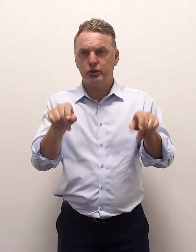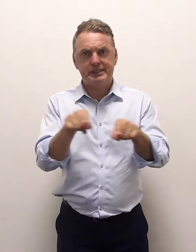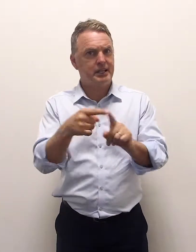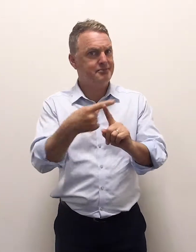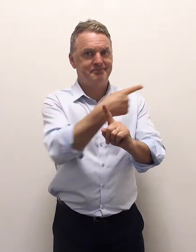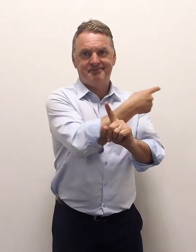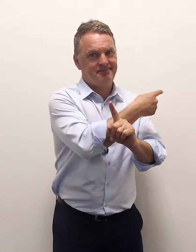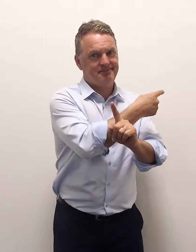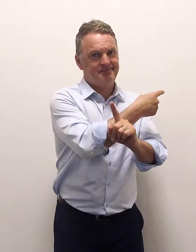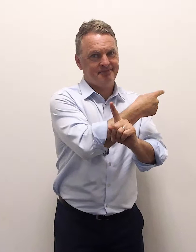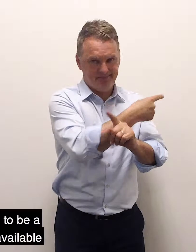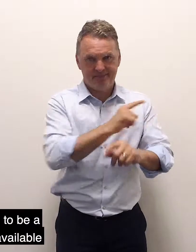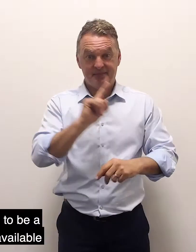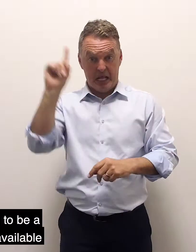before.